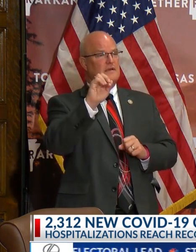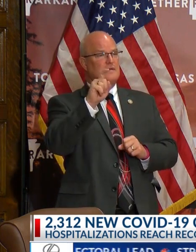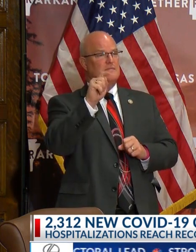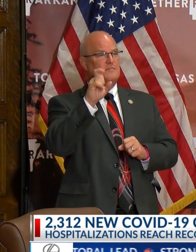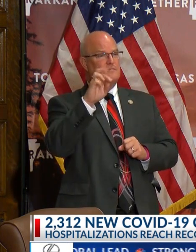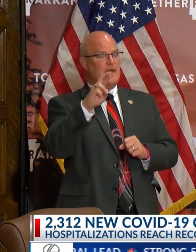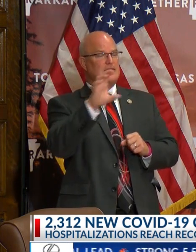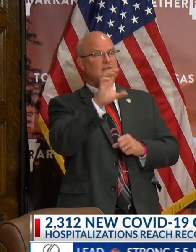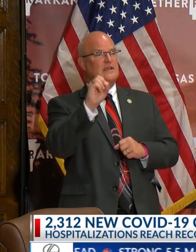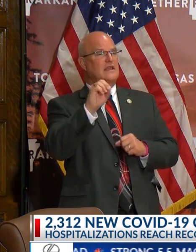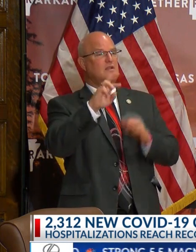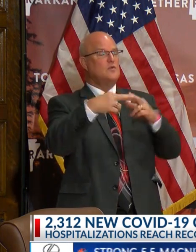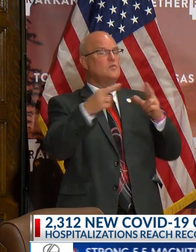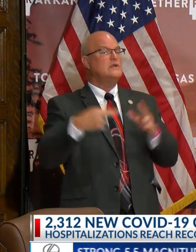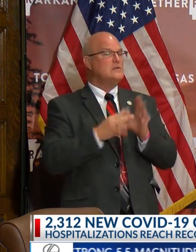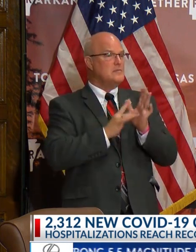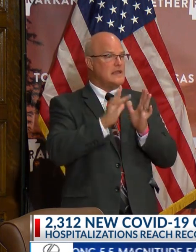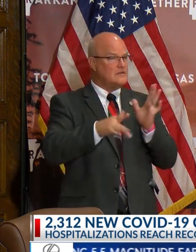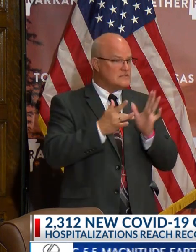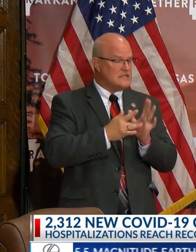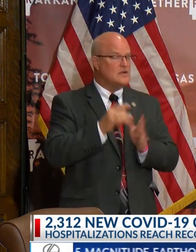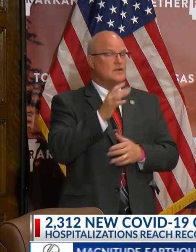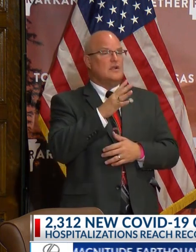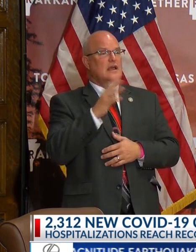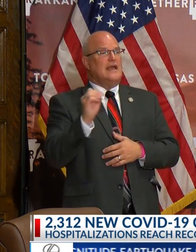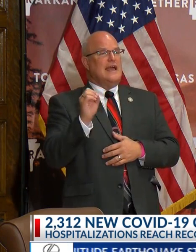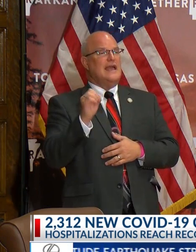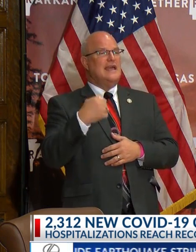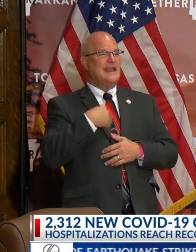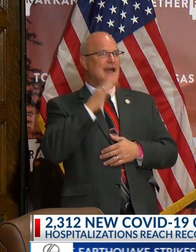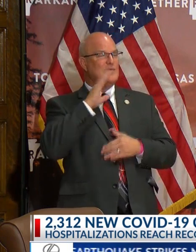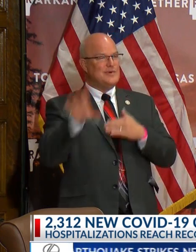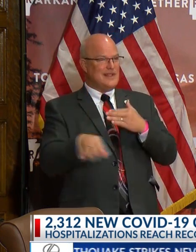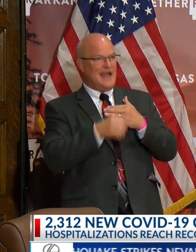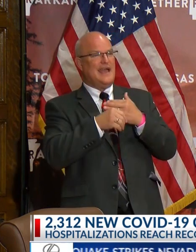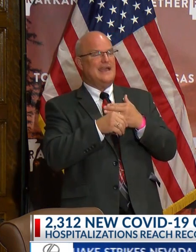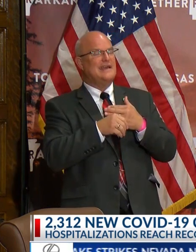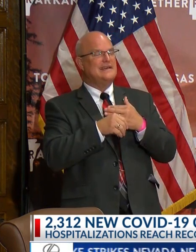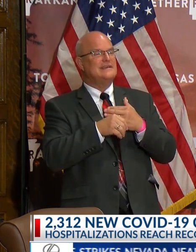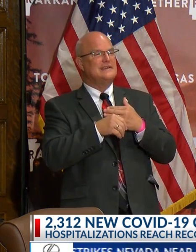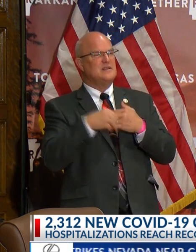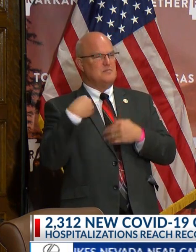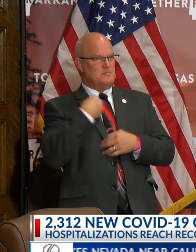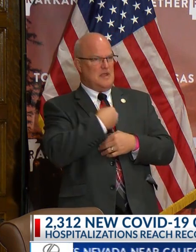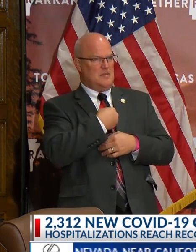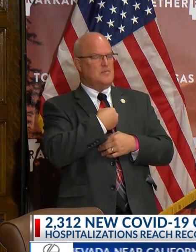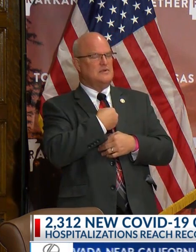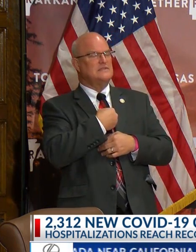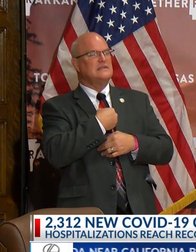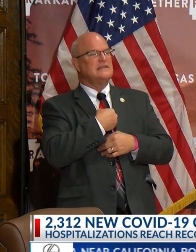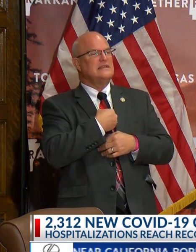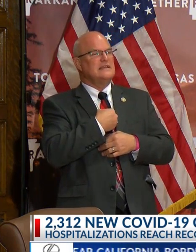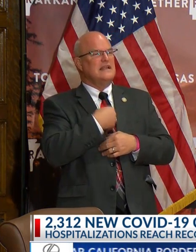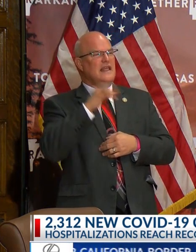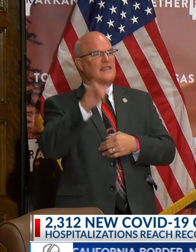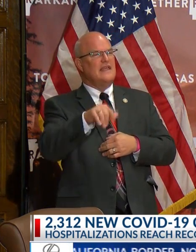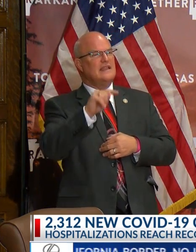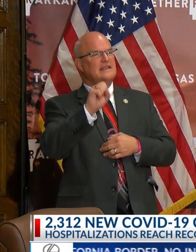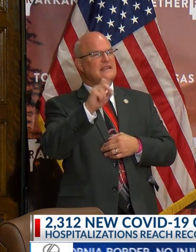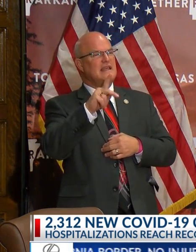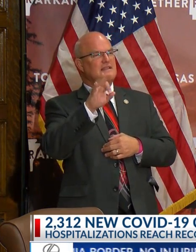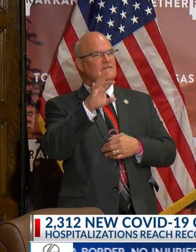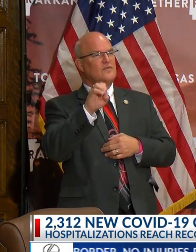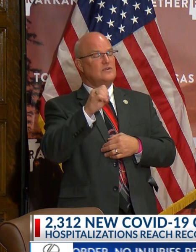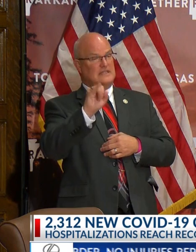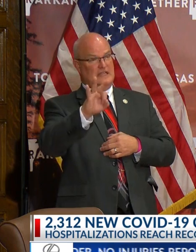County Regional Medical Center, and then I will add additional members to that task force as